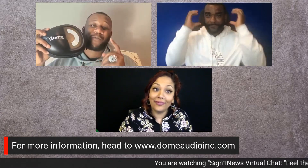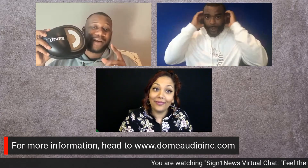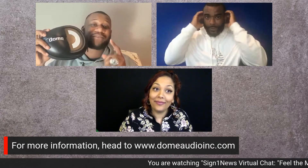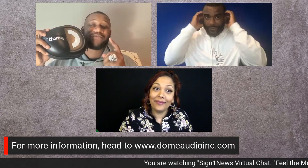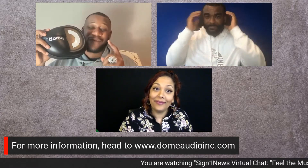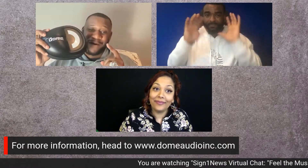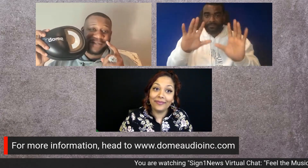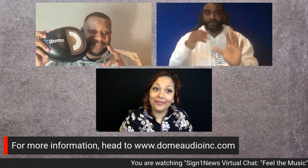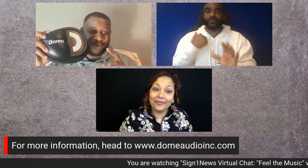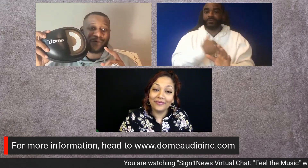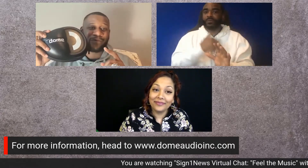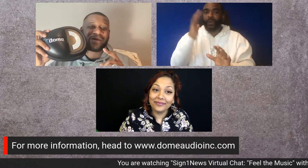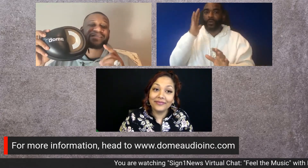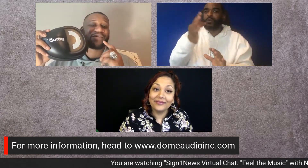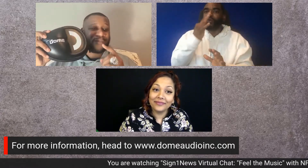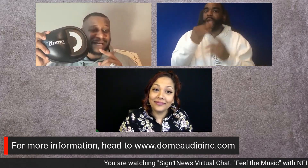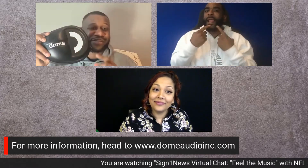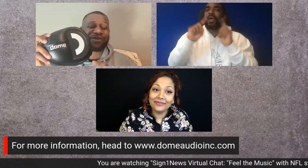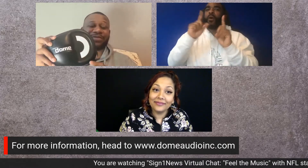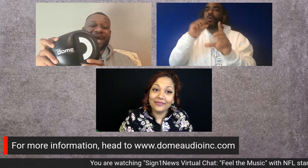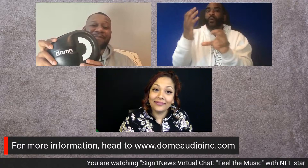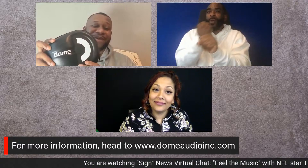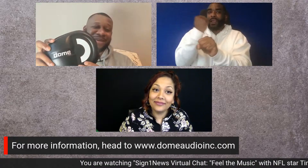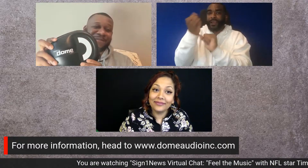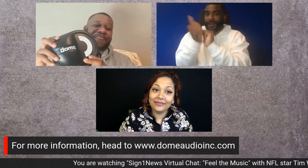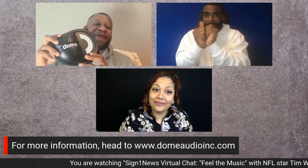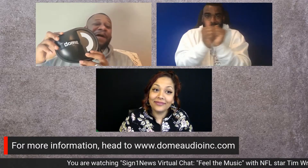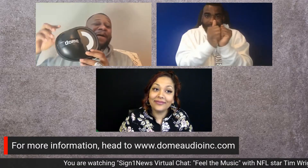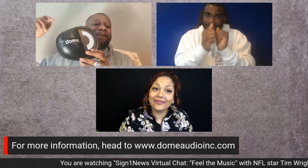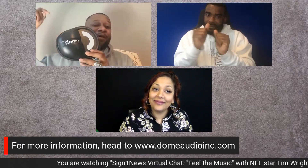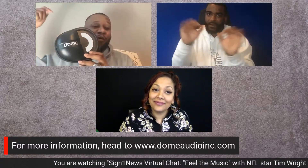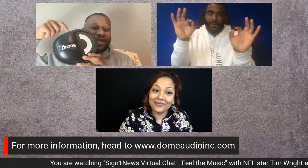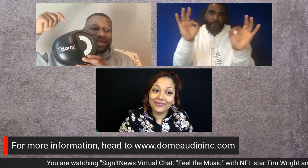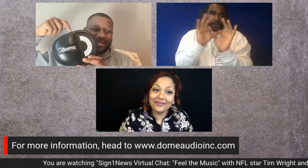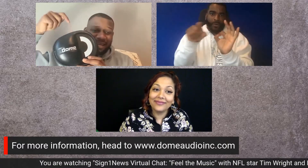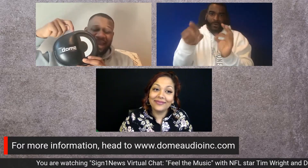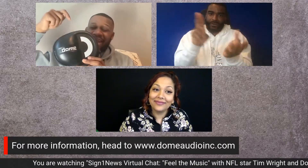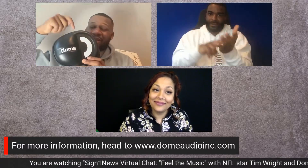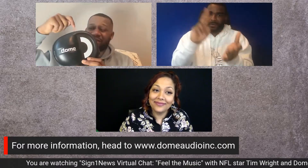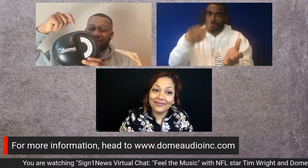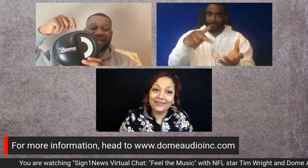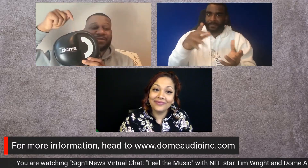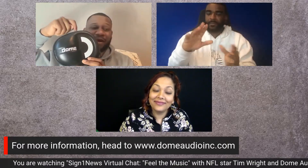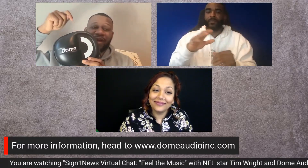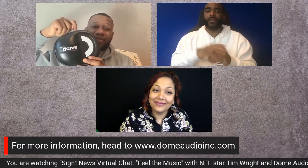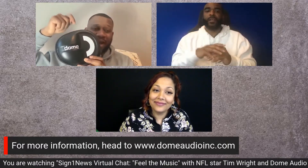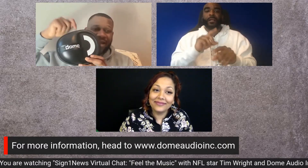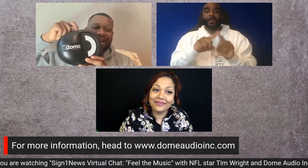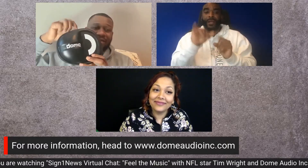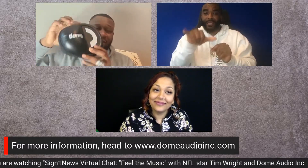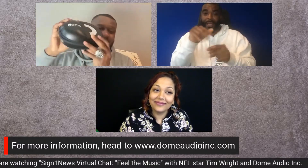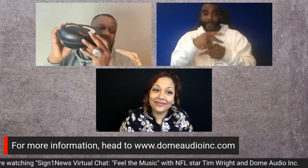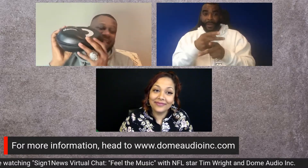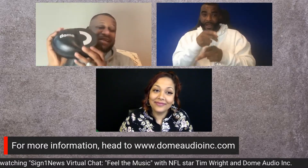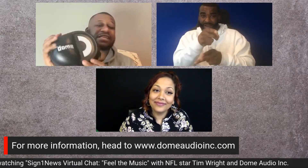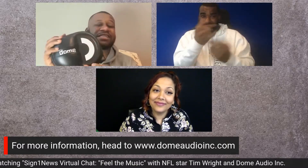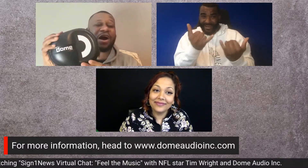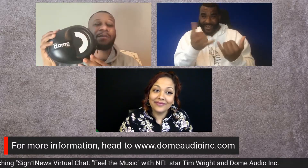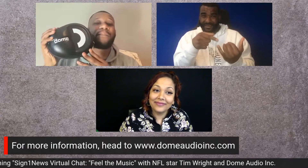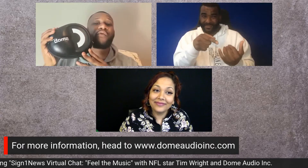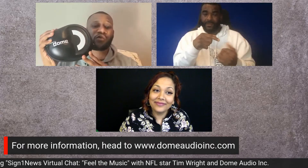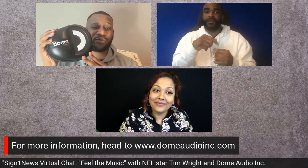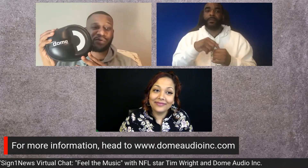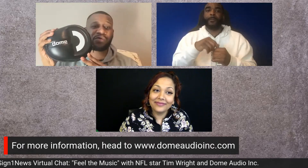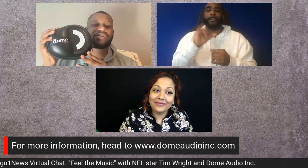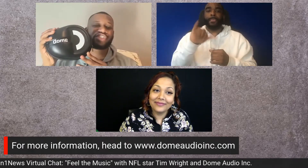announcing our winners very soon, so make sure you tap in. But what this product right here, this is